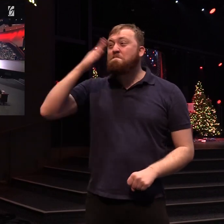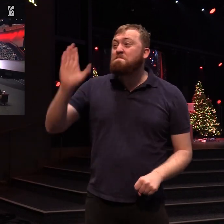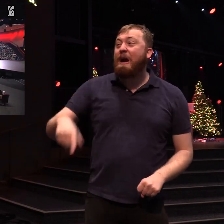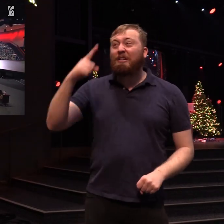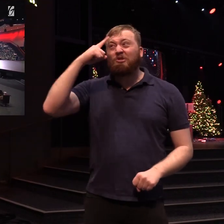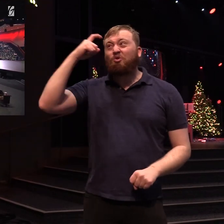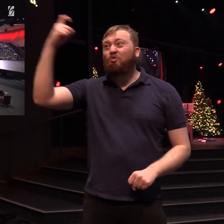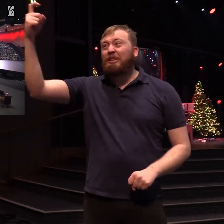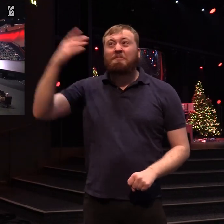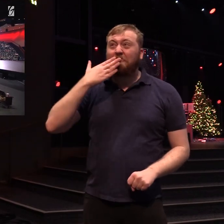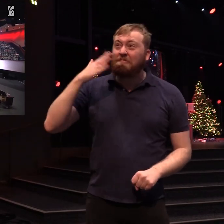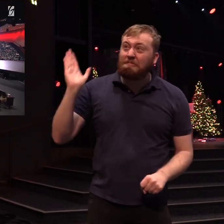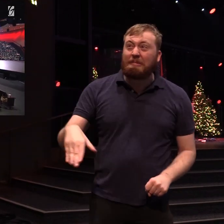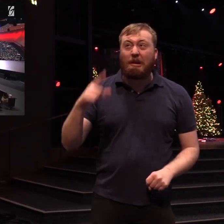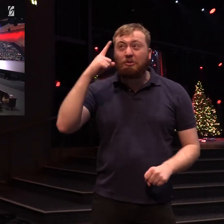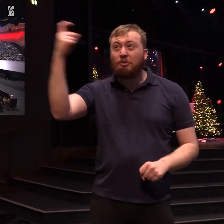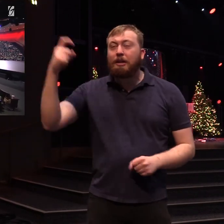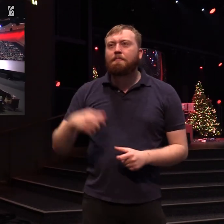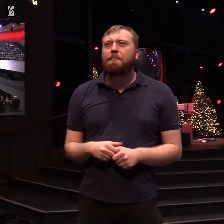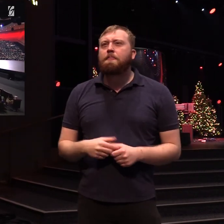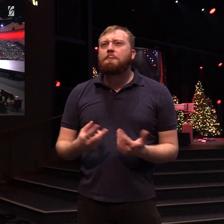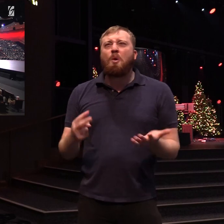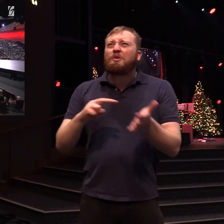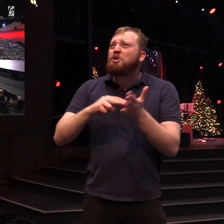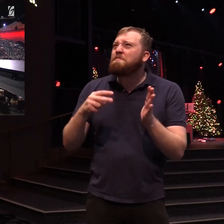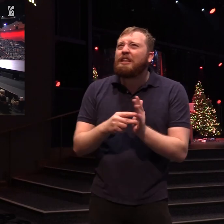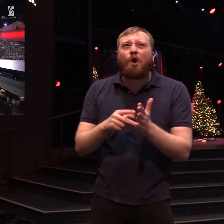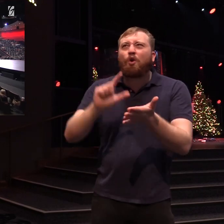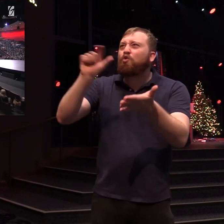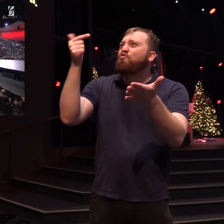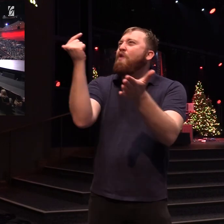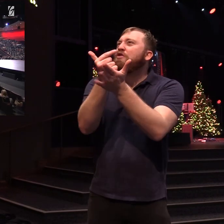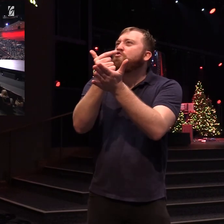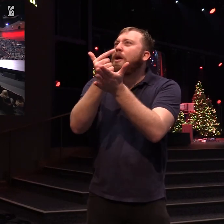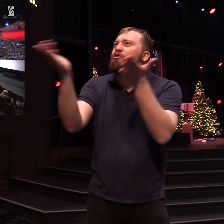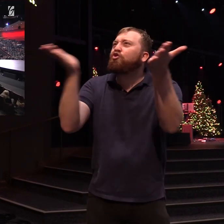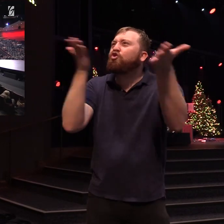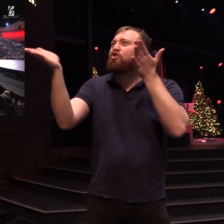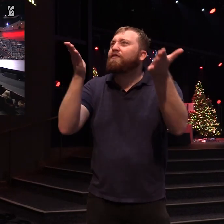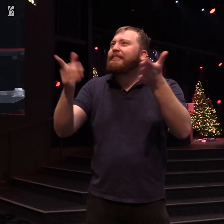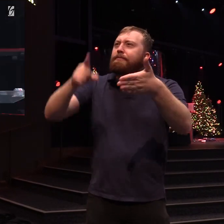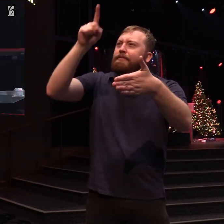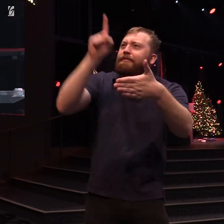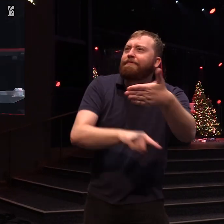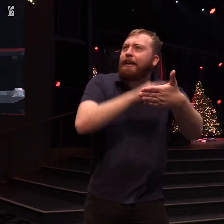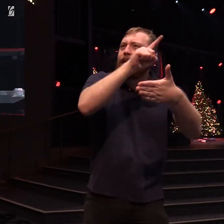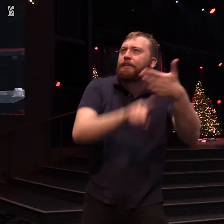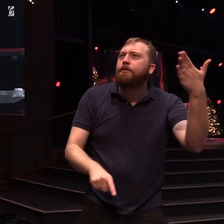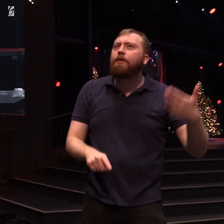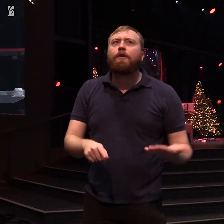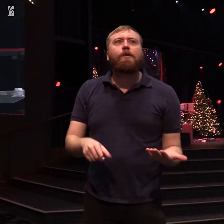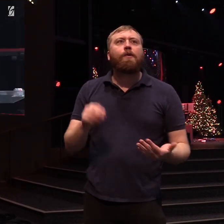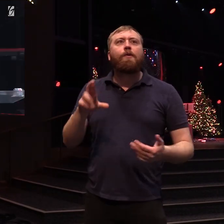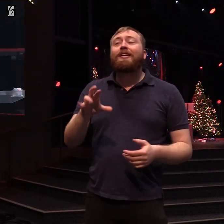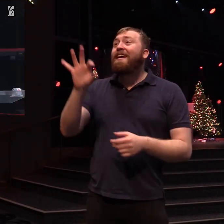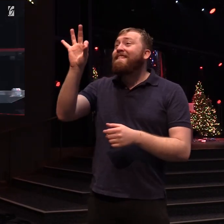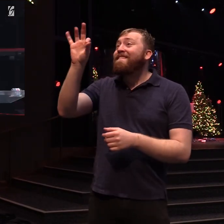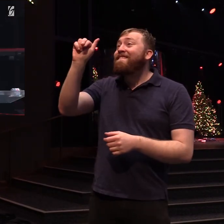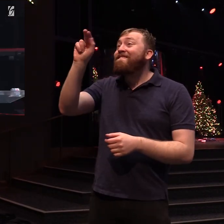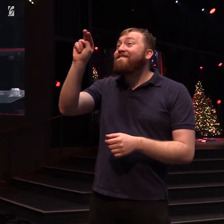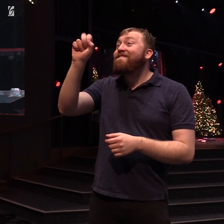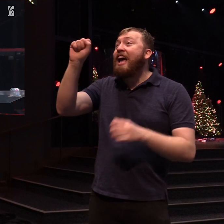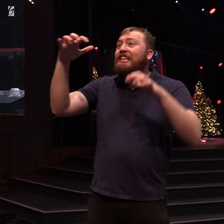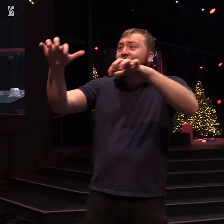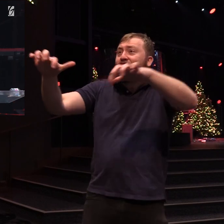dream. What do you mean no graduation service? What do you mean no fans in the stands? Is this a